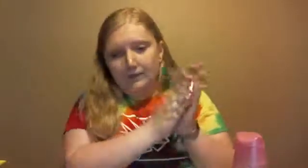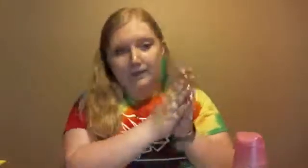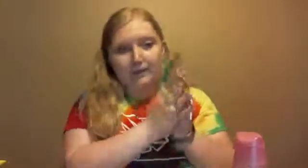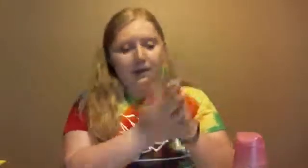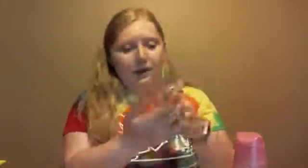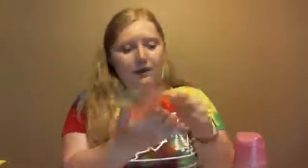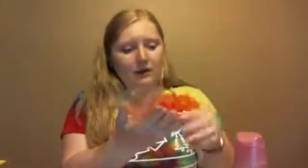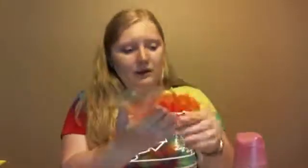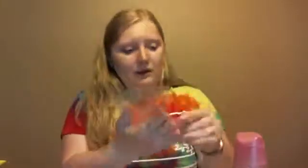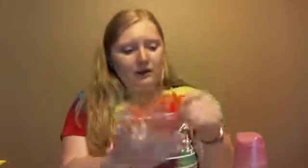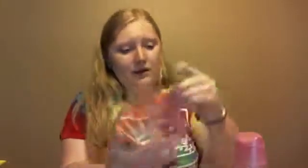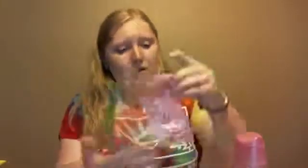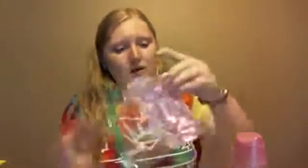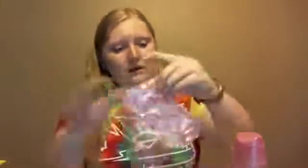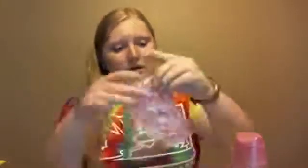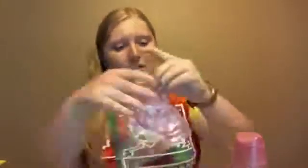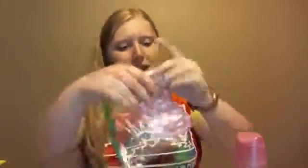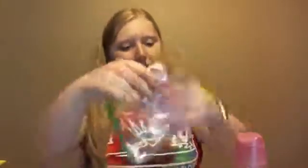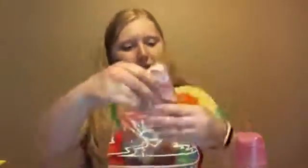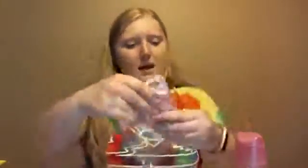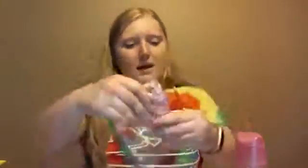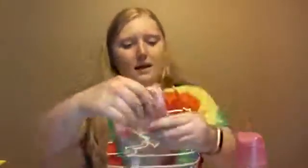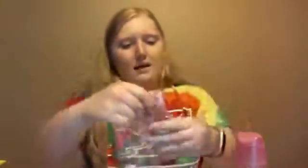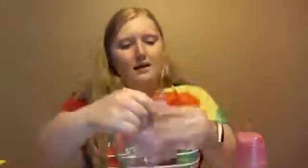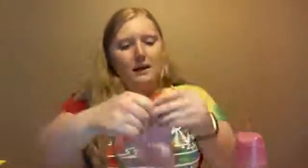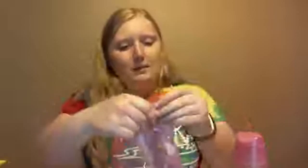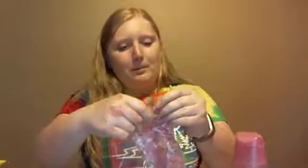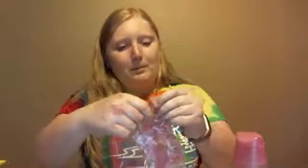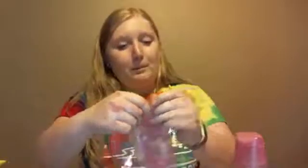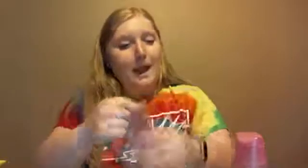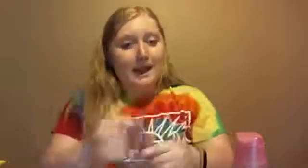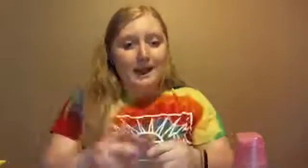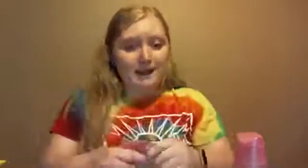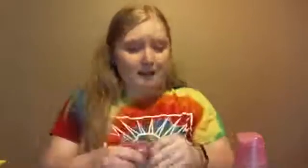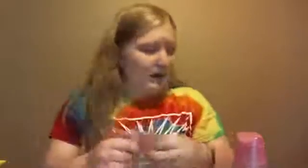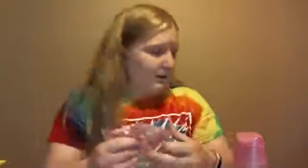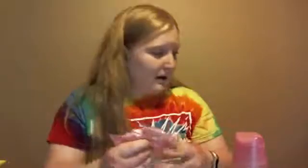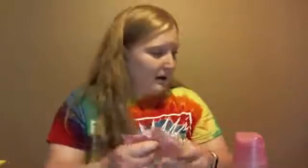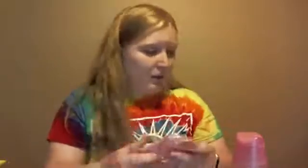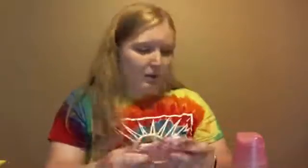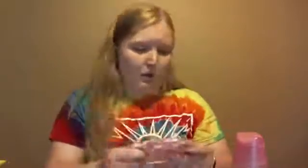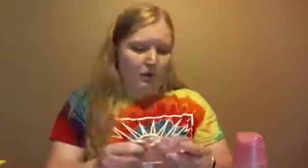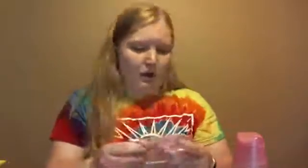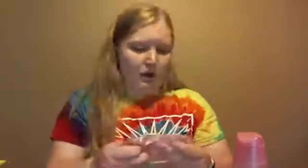for, that you think of that you can use for pink, like paints maybe, or